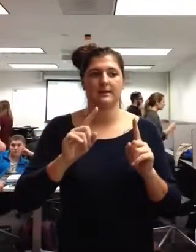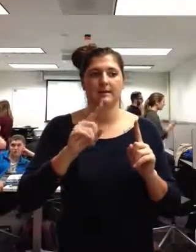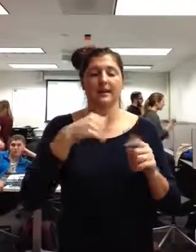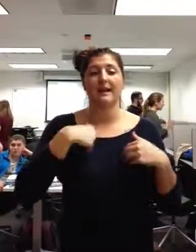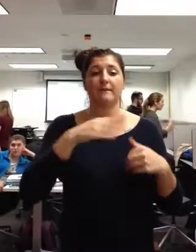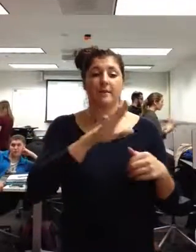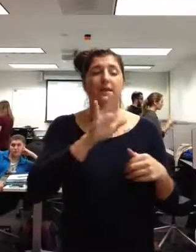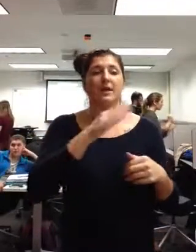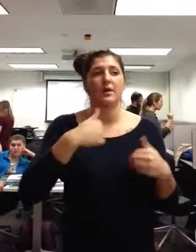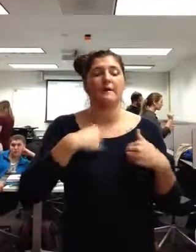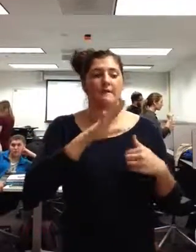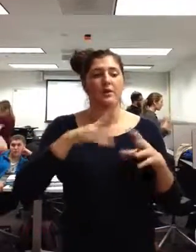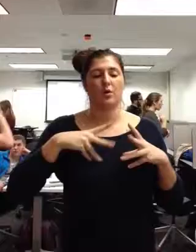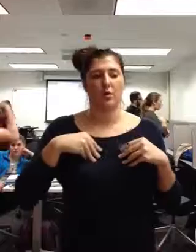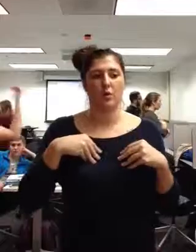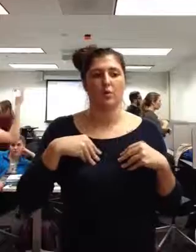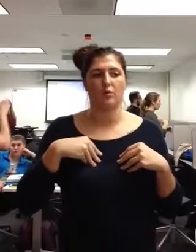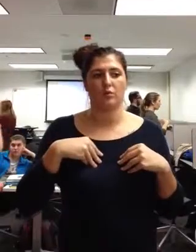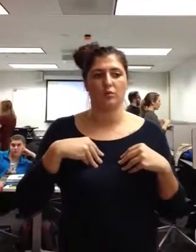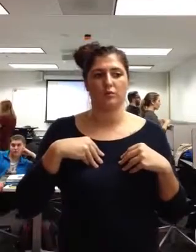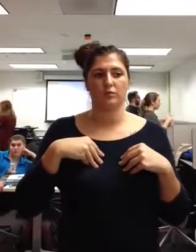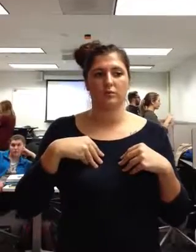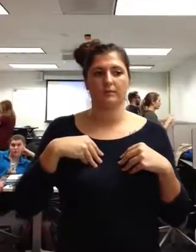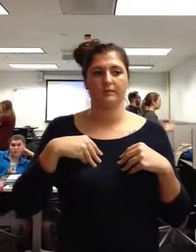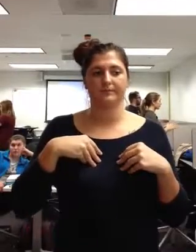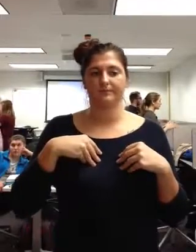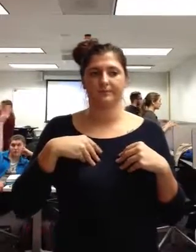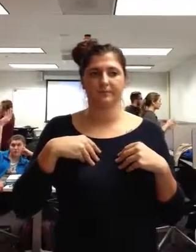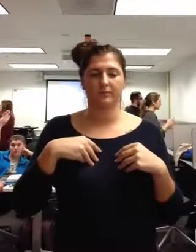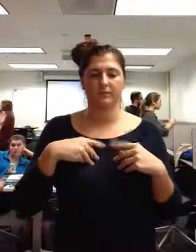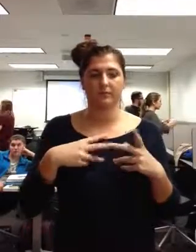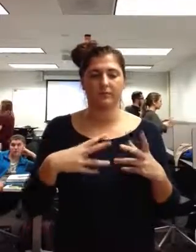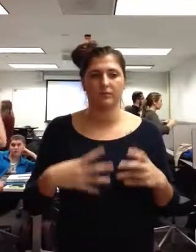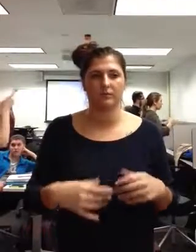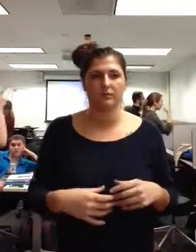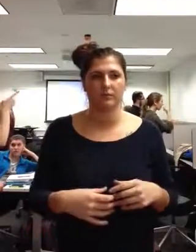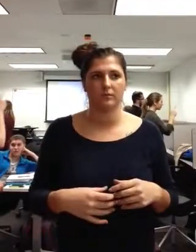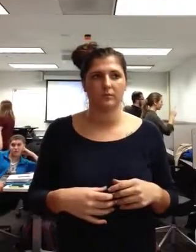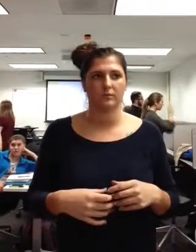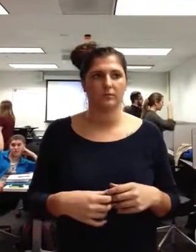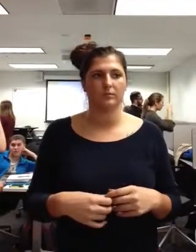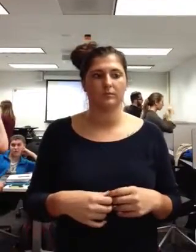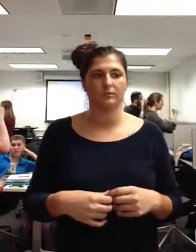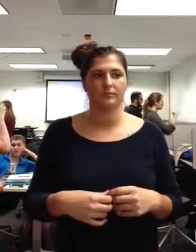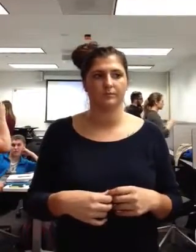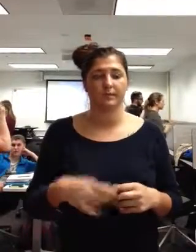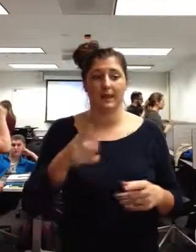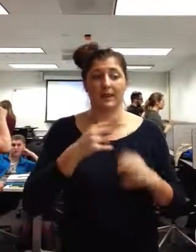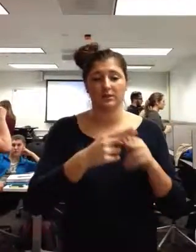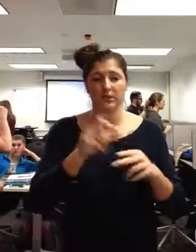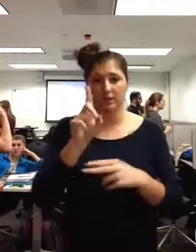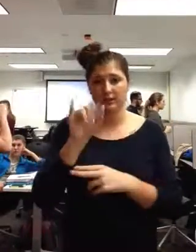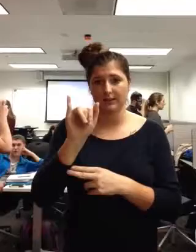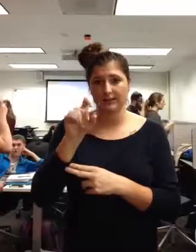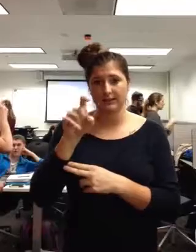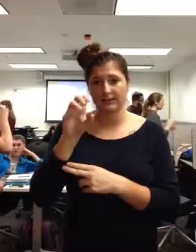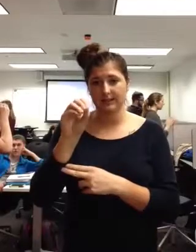for president. This was Strom Thurmond, who became the Dixiecrats candidate for president in that election